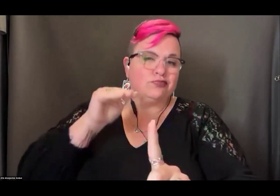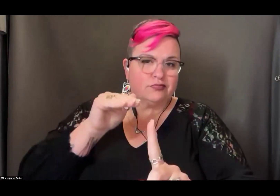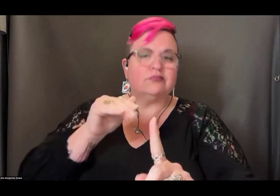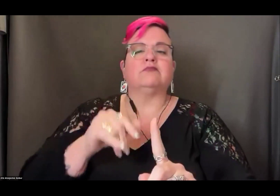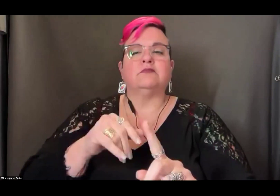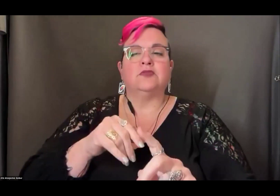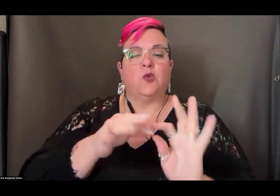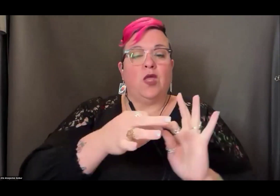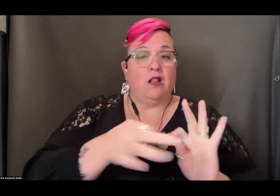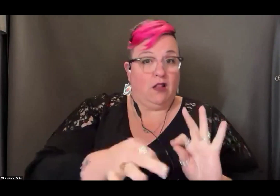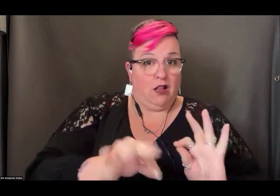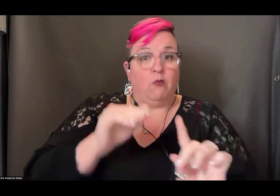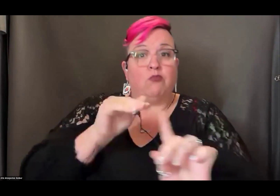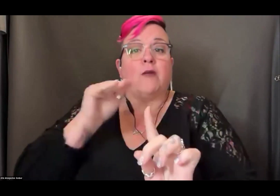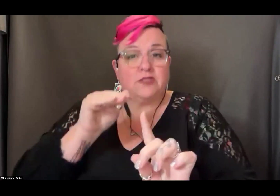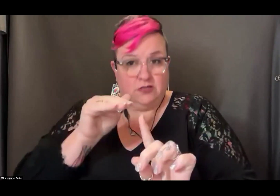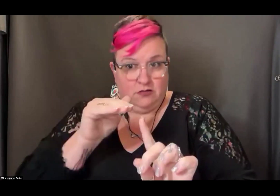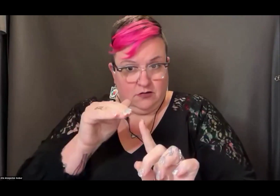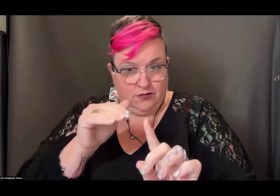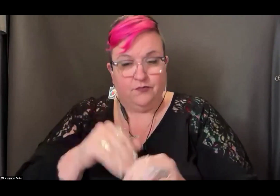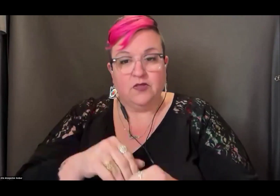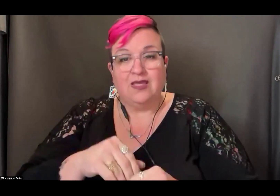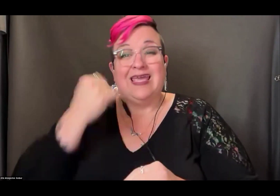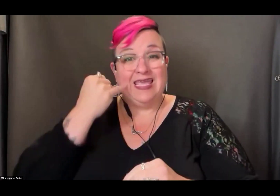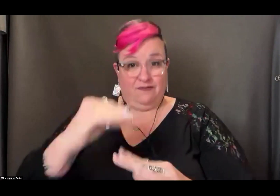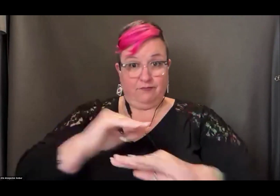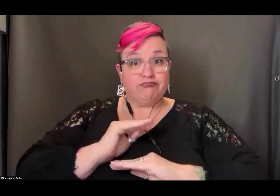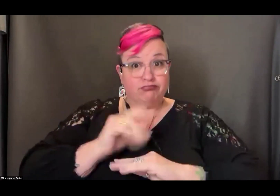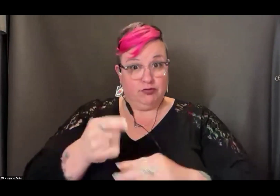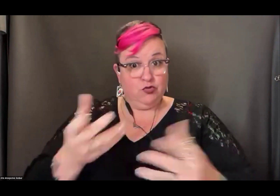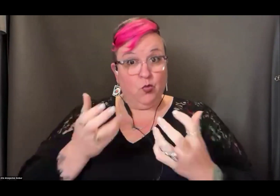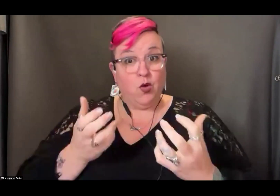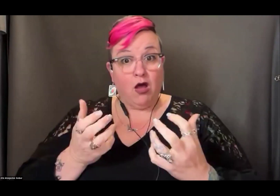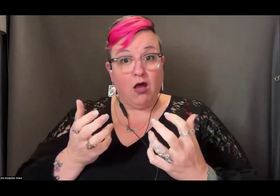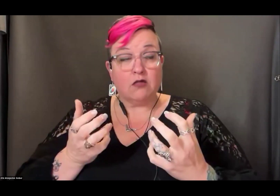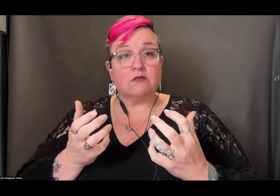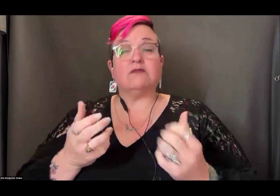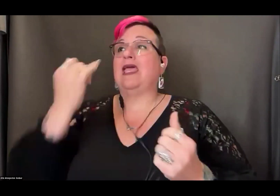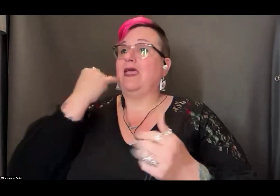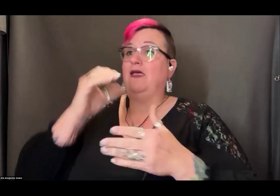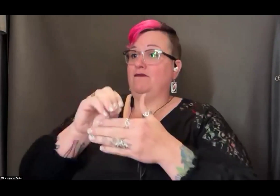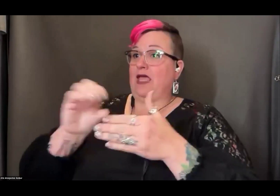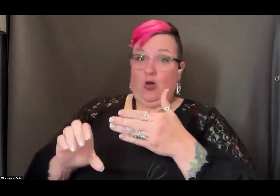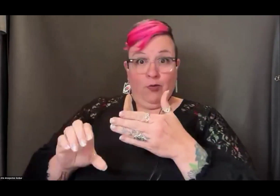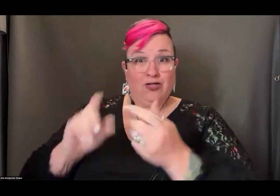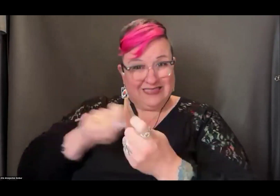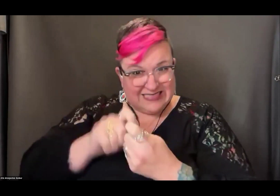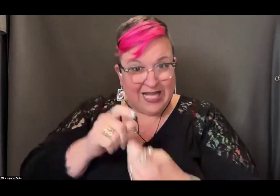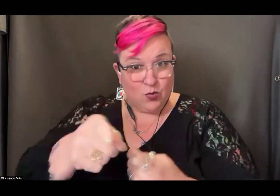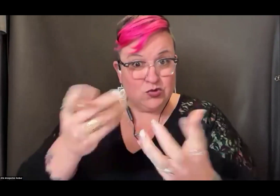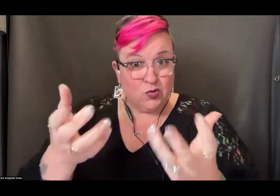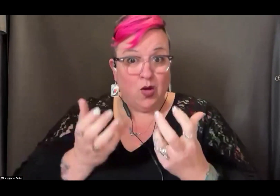prompt. If you got what you wanted, if the output is exactly what you